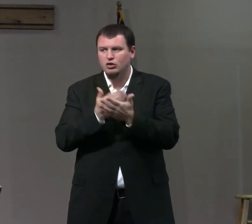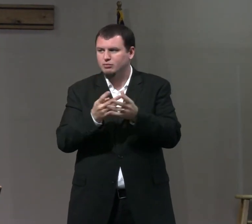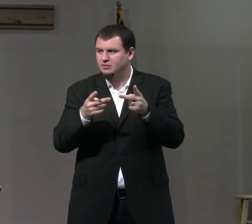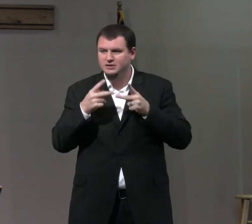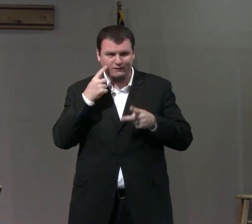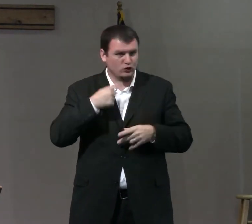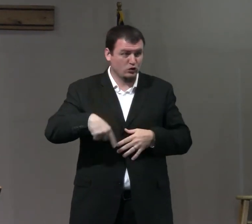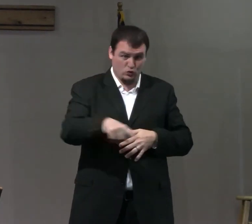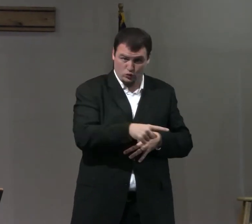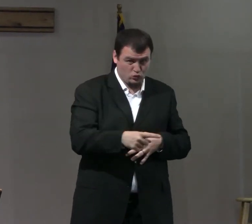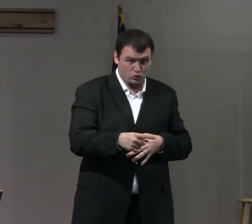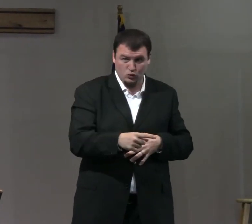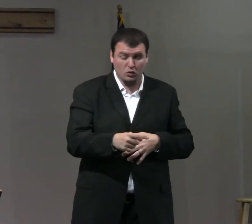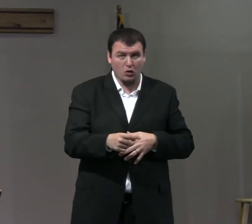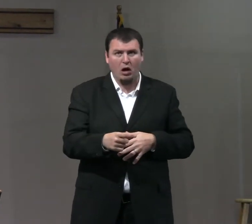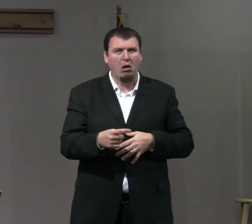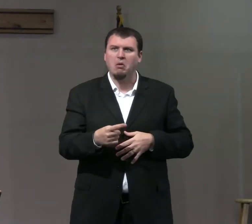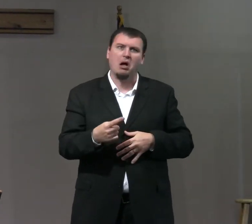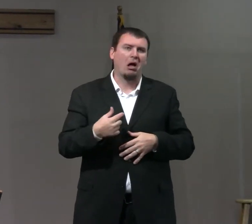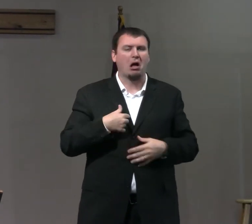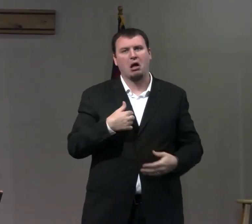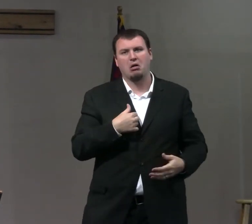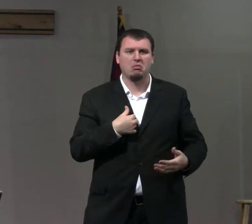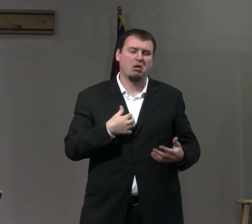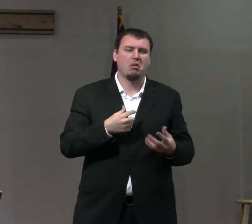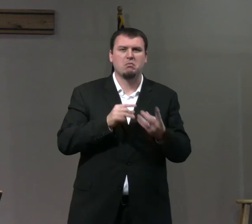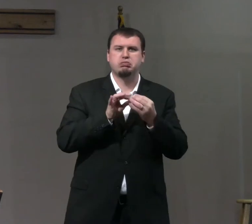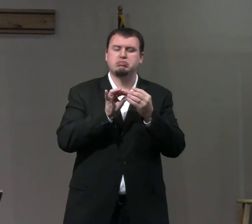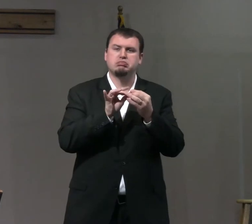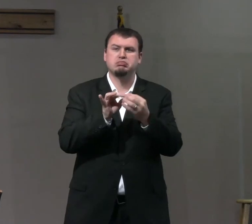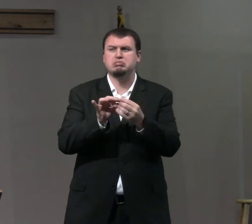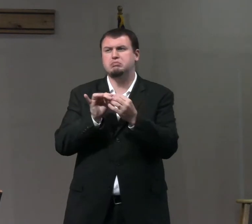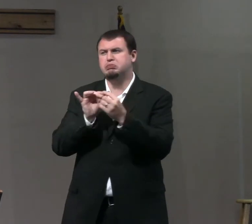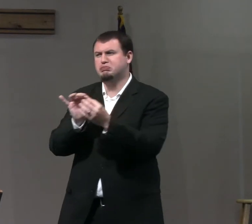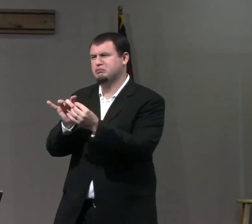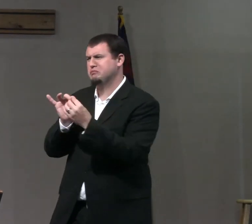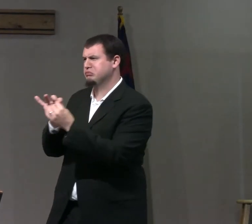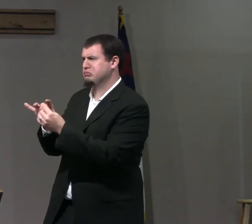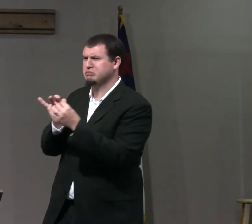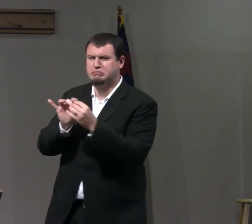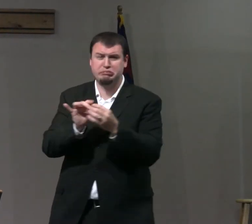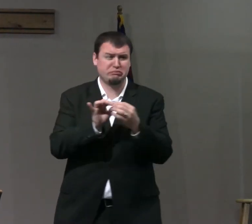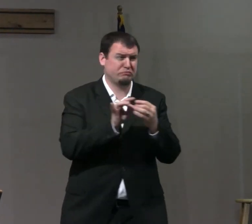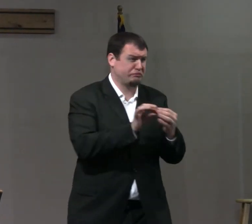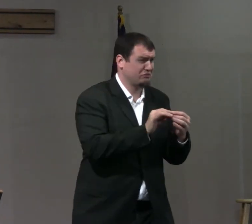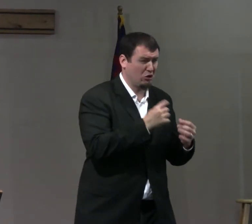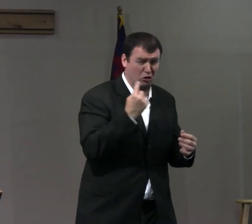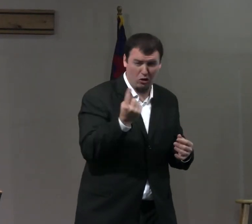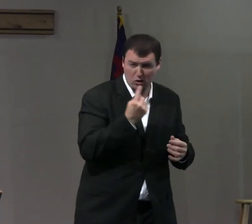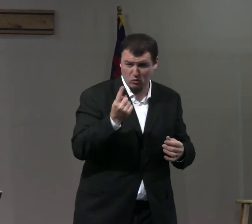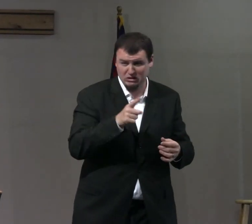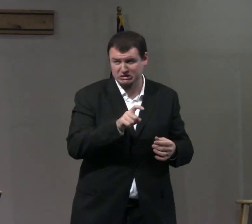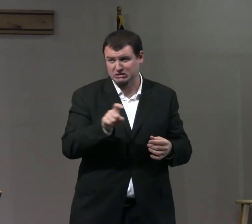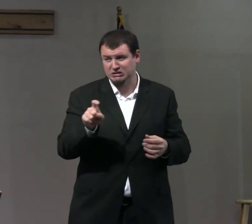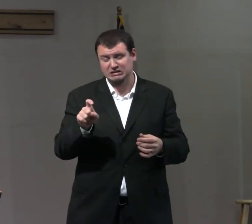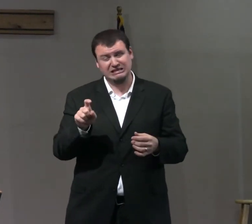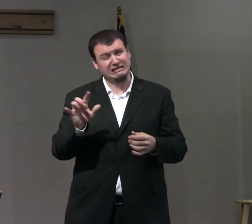Do you want to be a fighter? Do you always like to fight and cause arguments and always get into